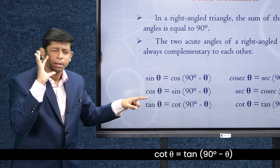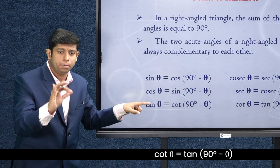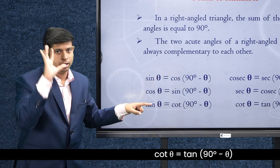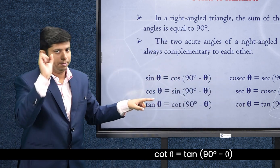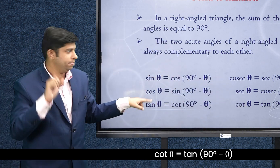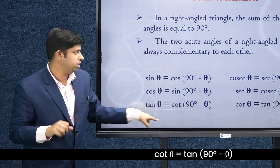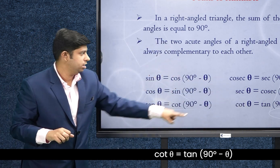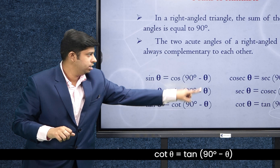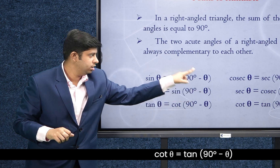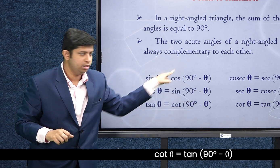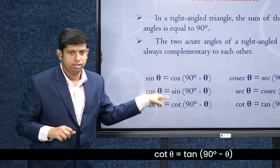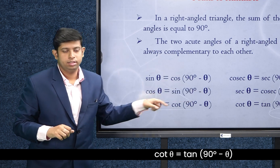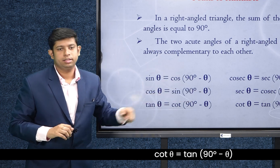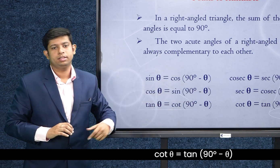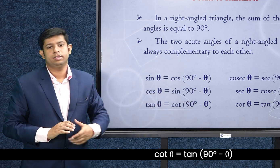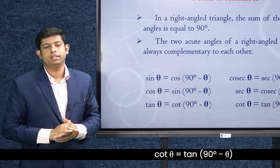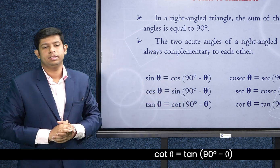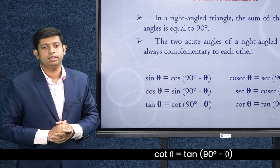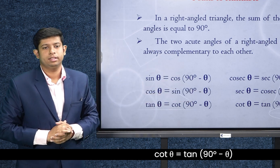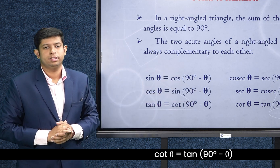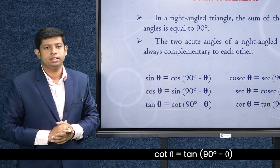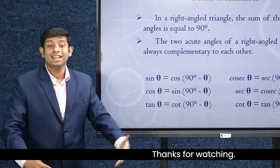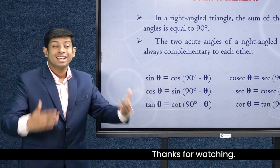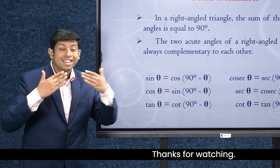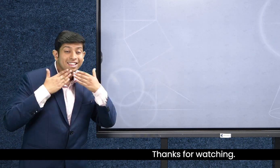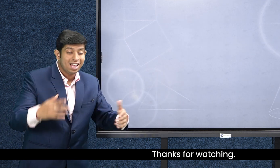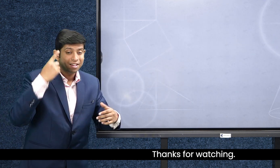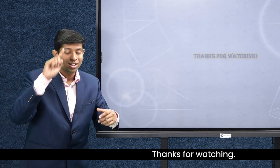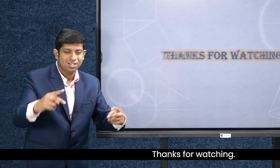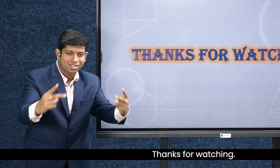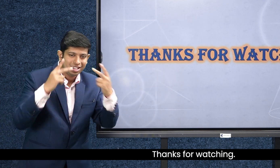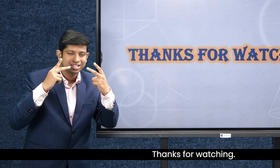Thanks for watching.